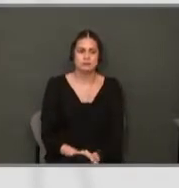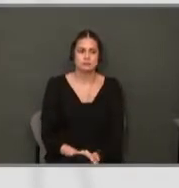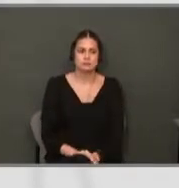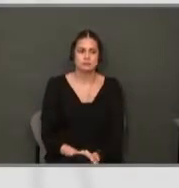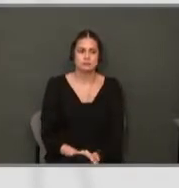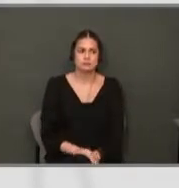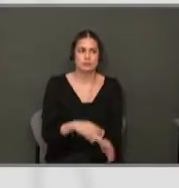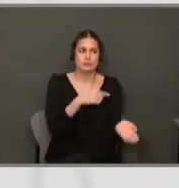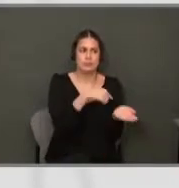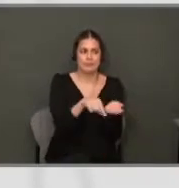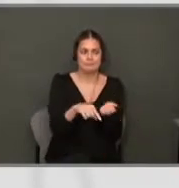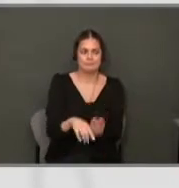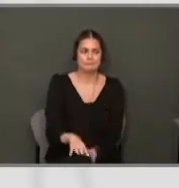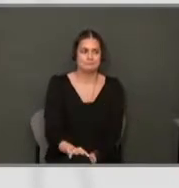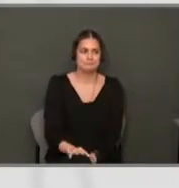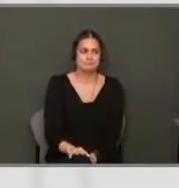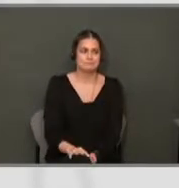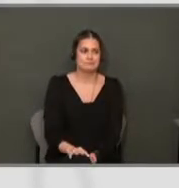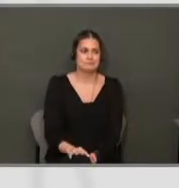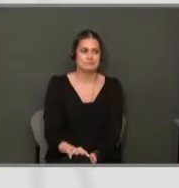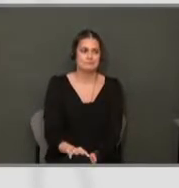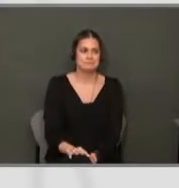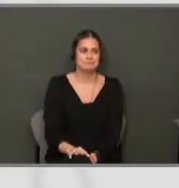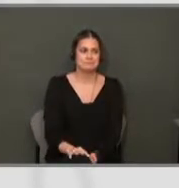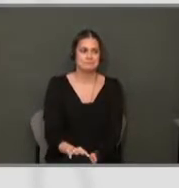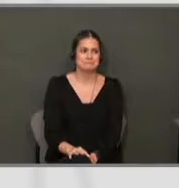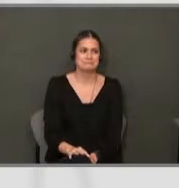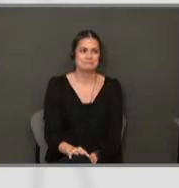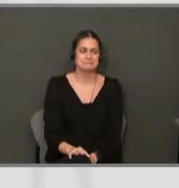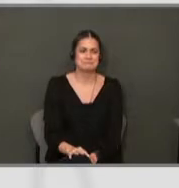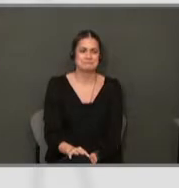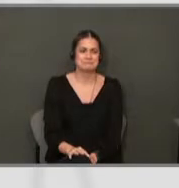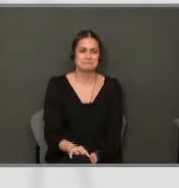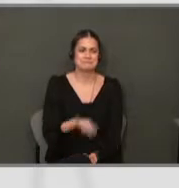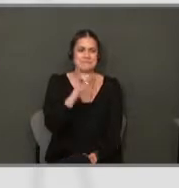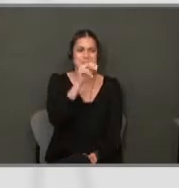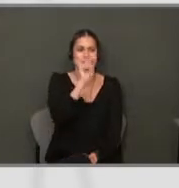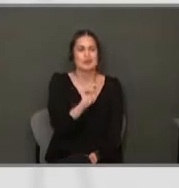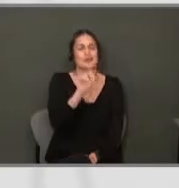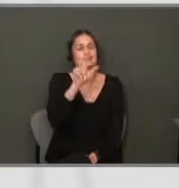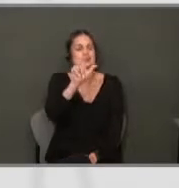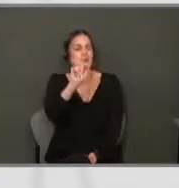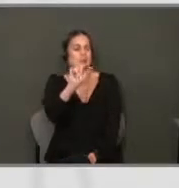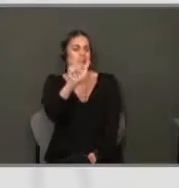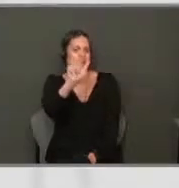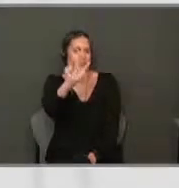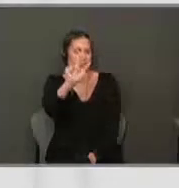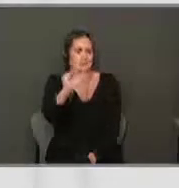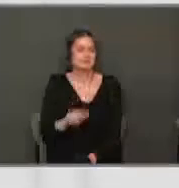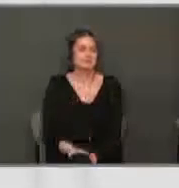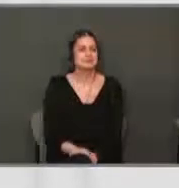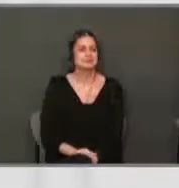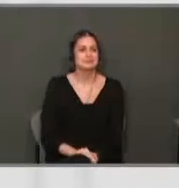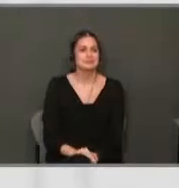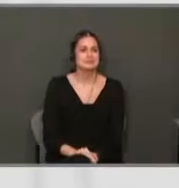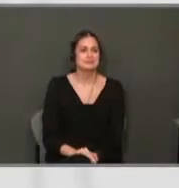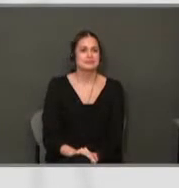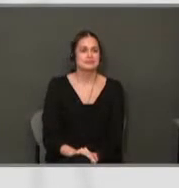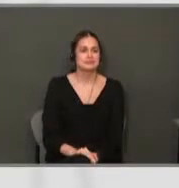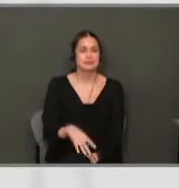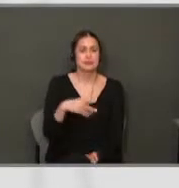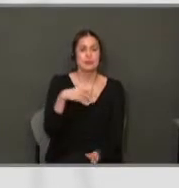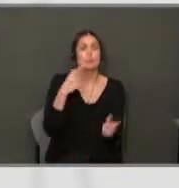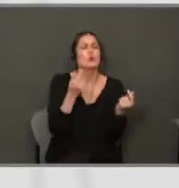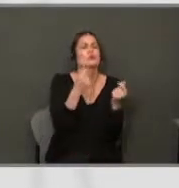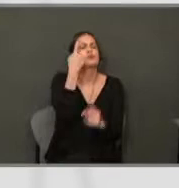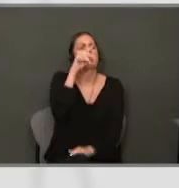that'll go into effect. Their adjustment in pay will go into effect in January of 2023. Next slide. So